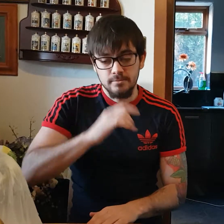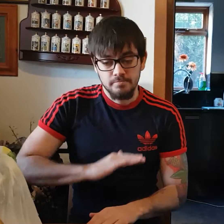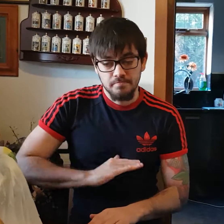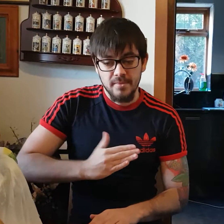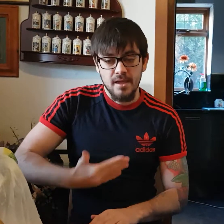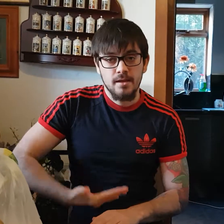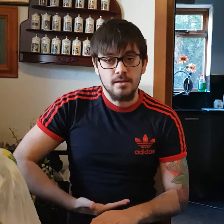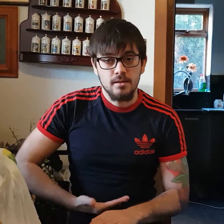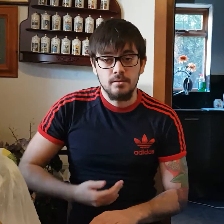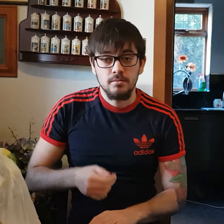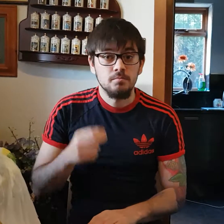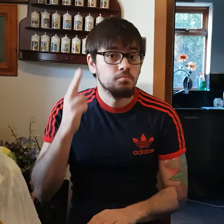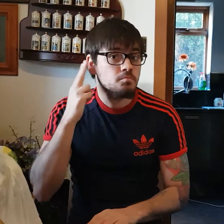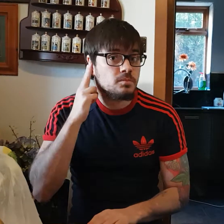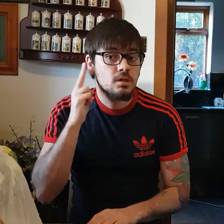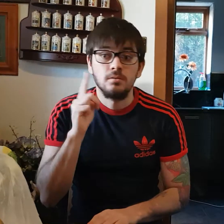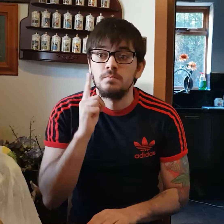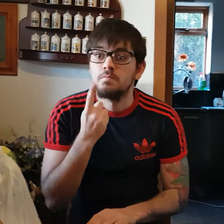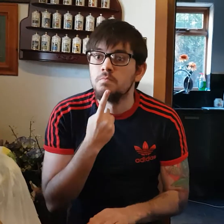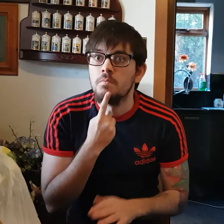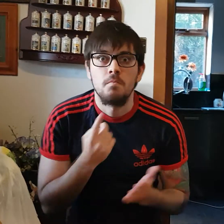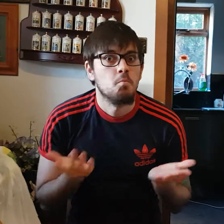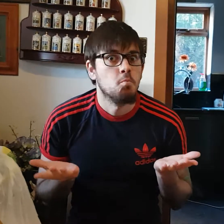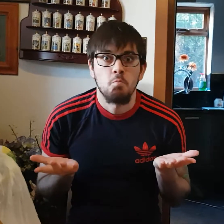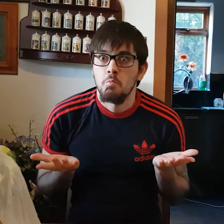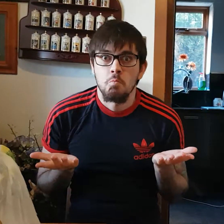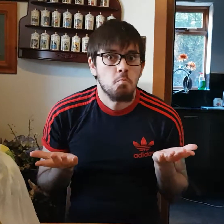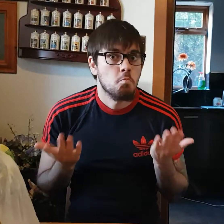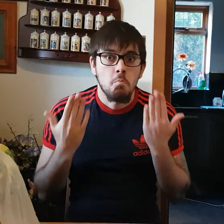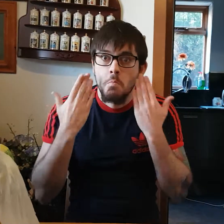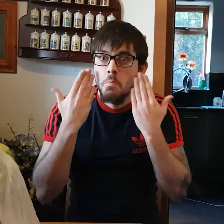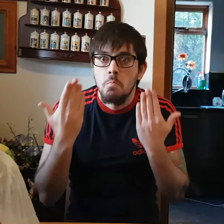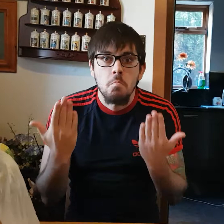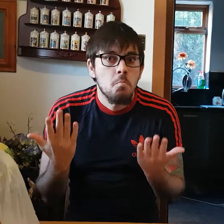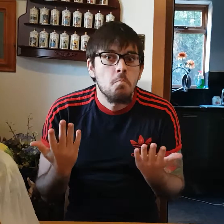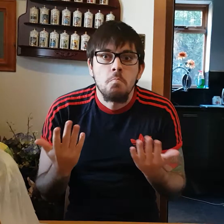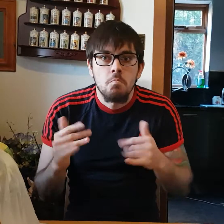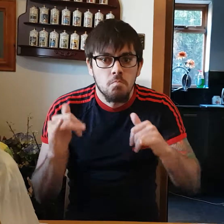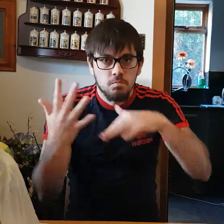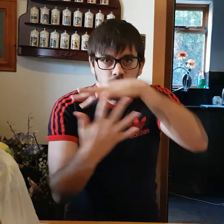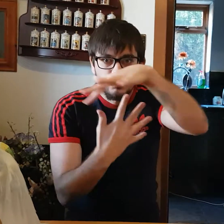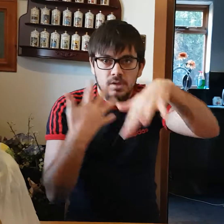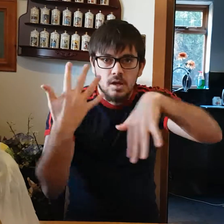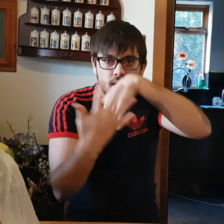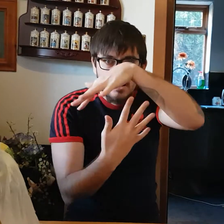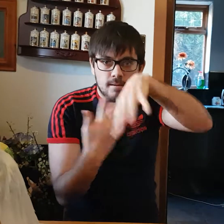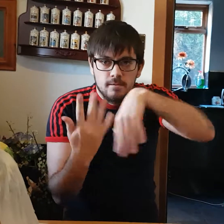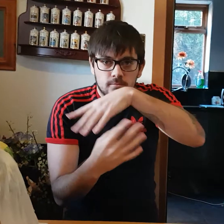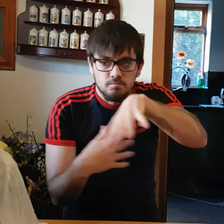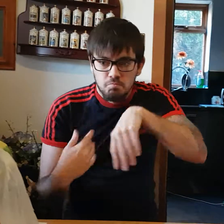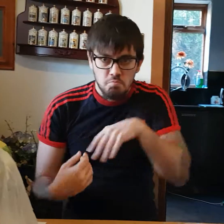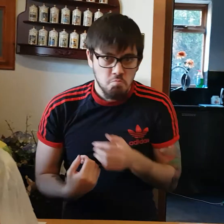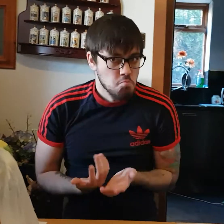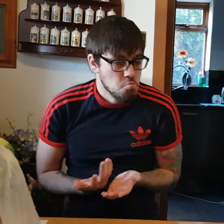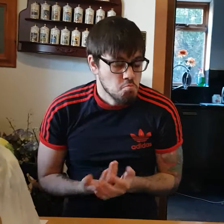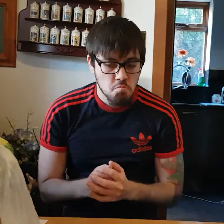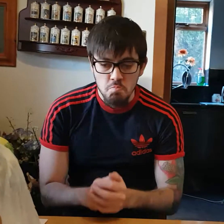My mum and dad have been talking about my sister being pregnant and whether the baby's going to be deaf or hearing. We don't know because it's